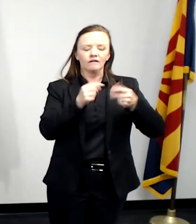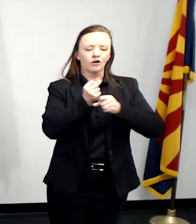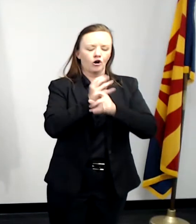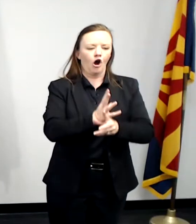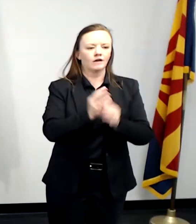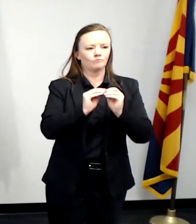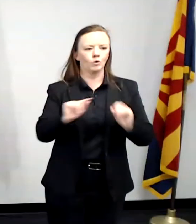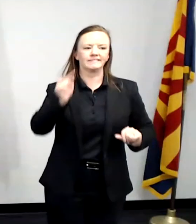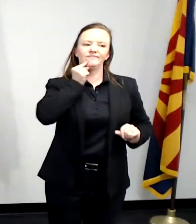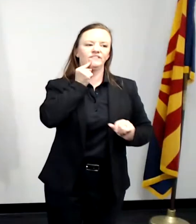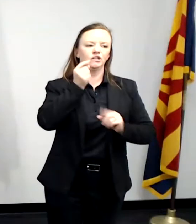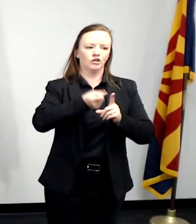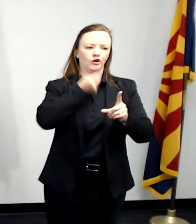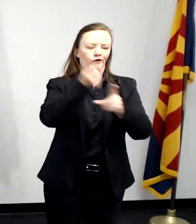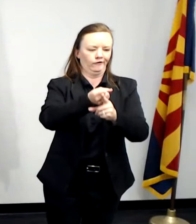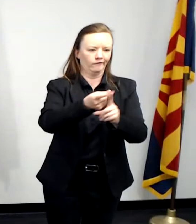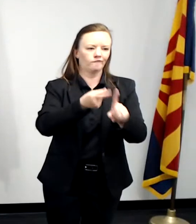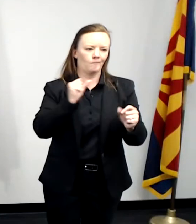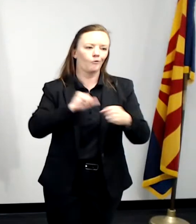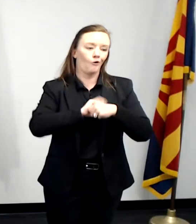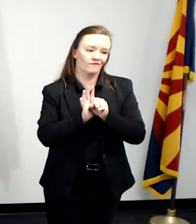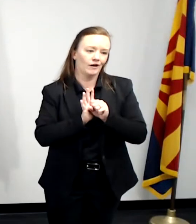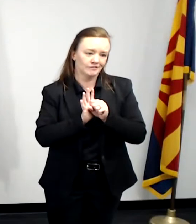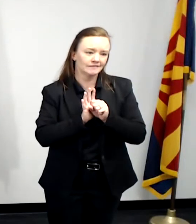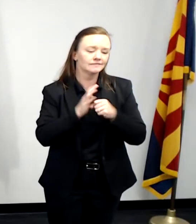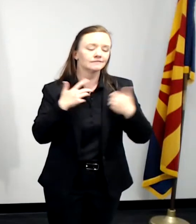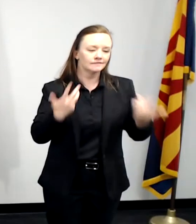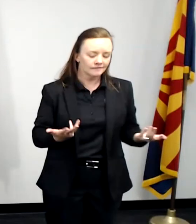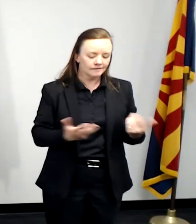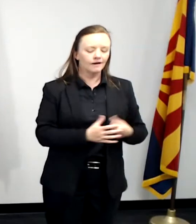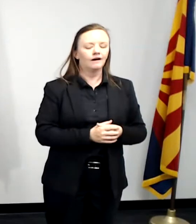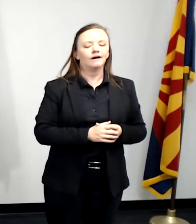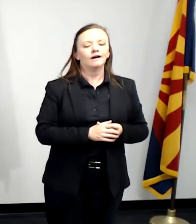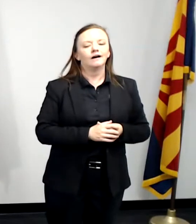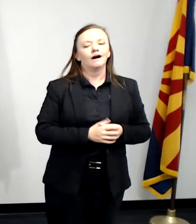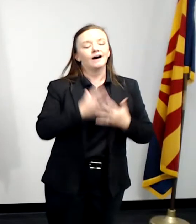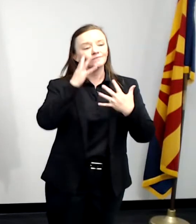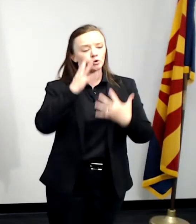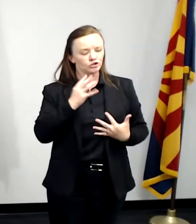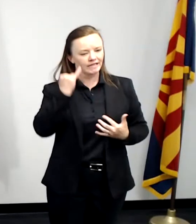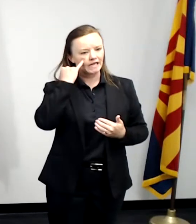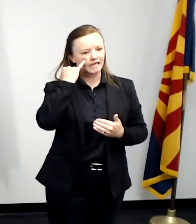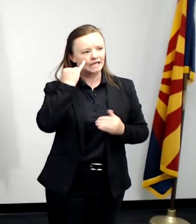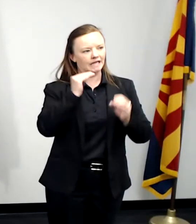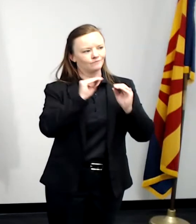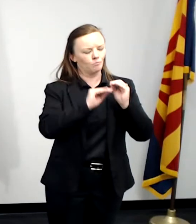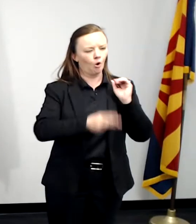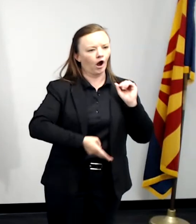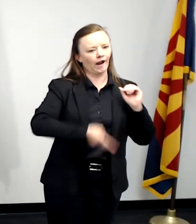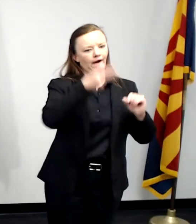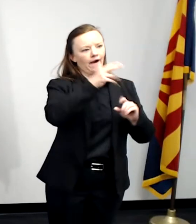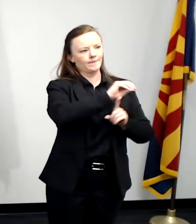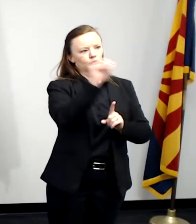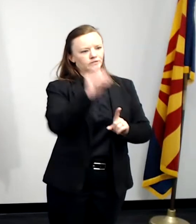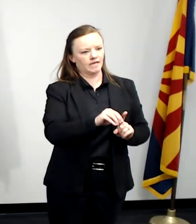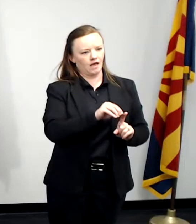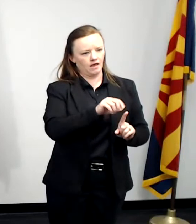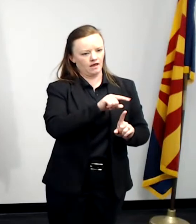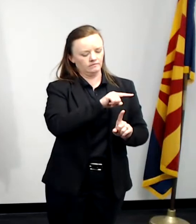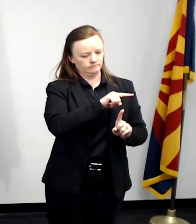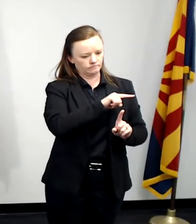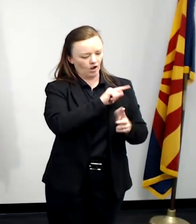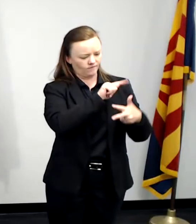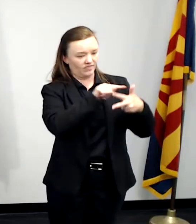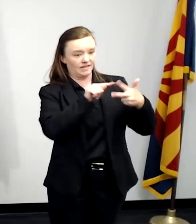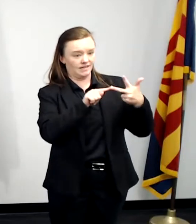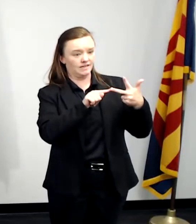disease from COVID-19. So unfortunately, when you have a higher rate of these underlying